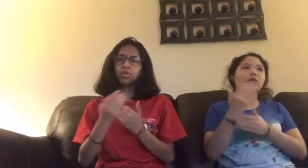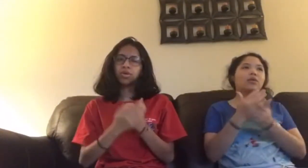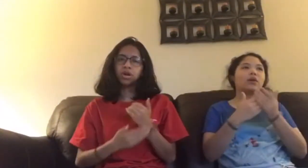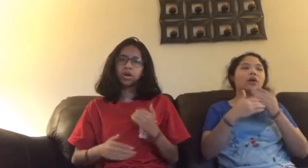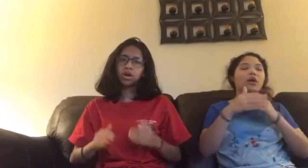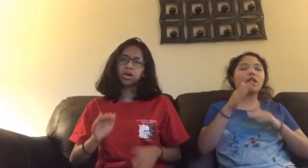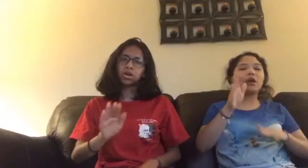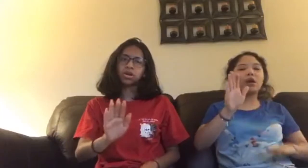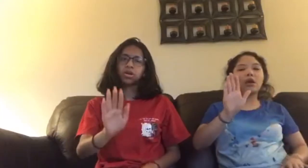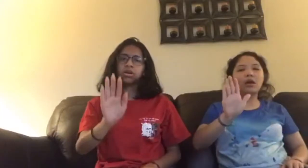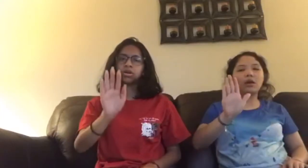hand